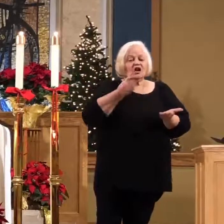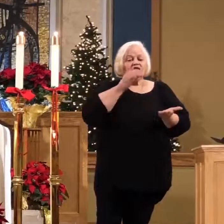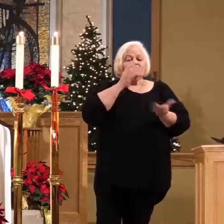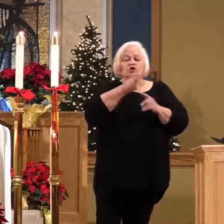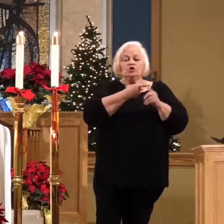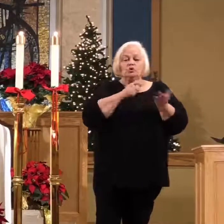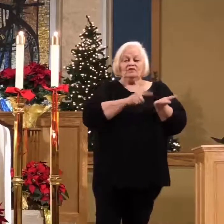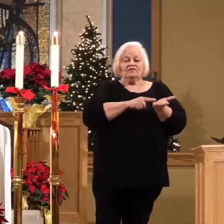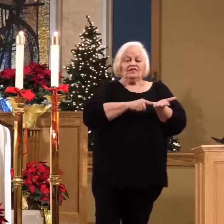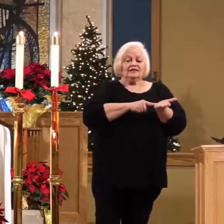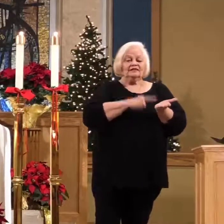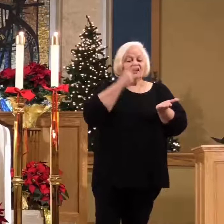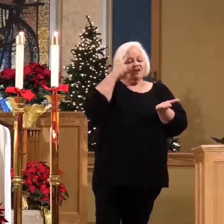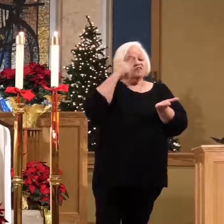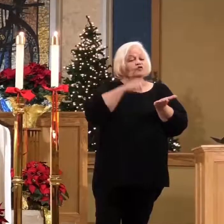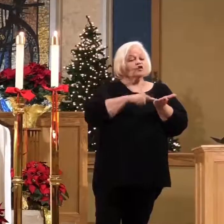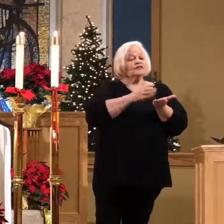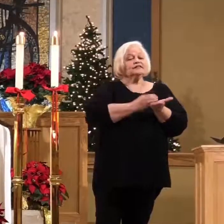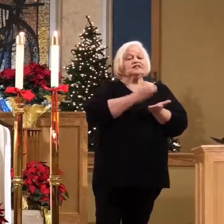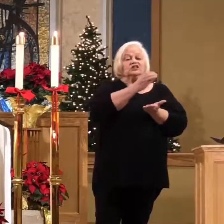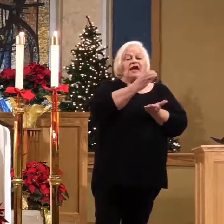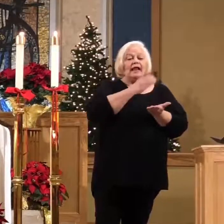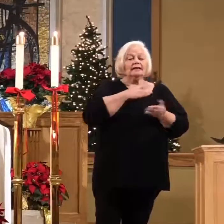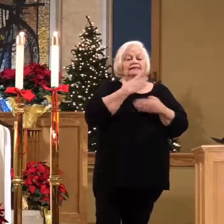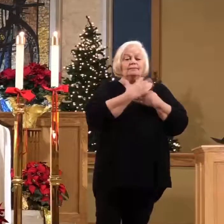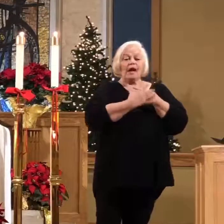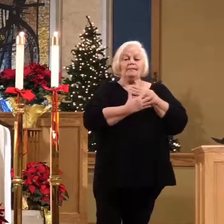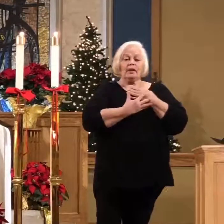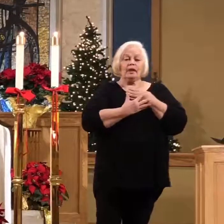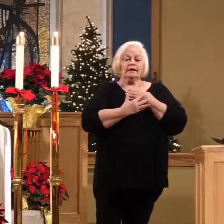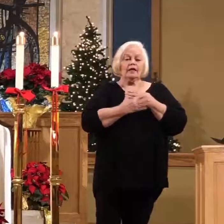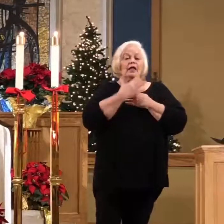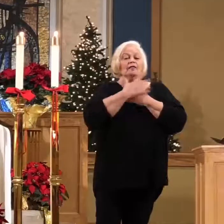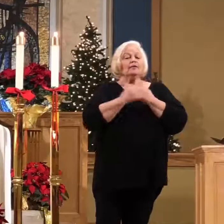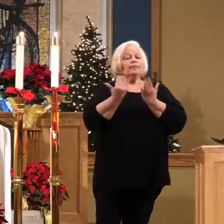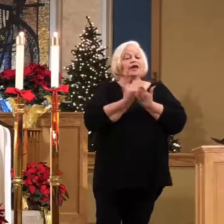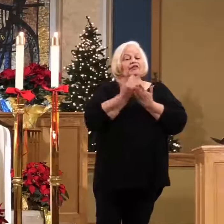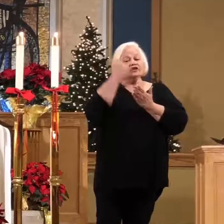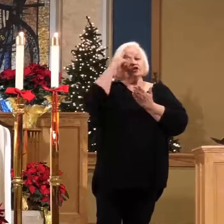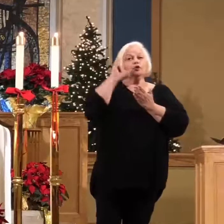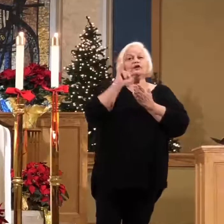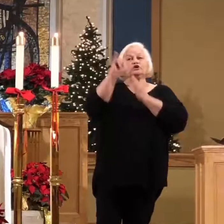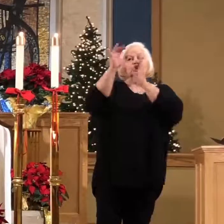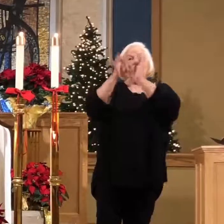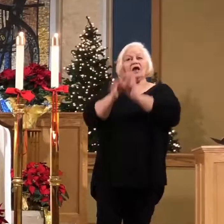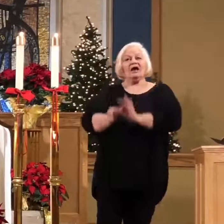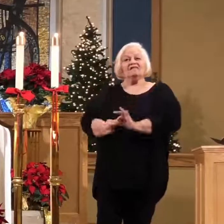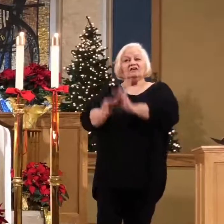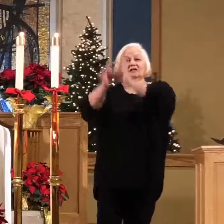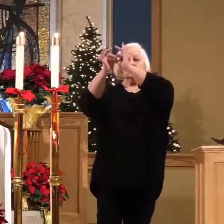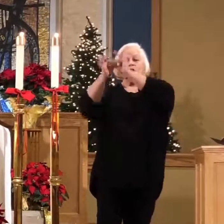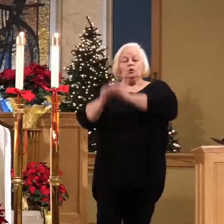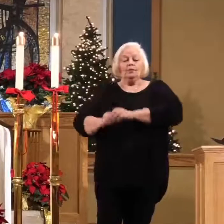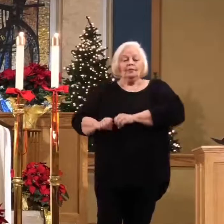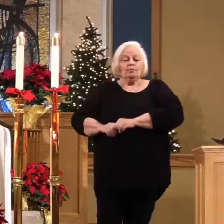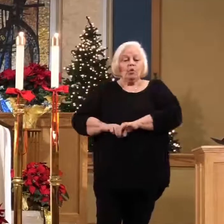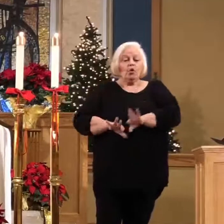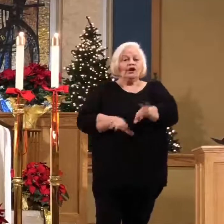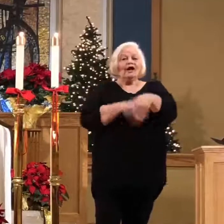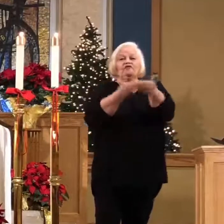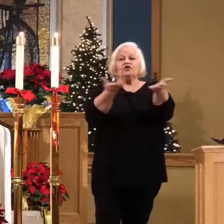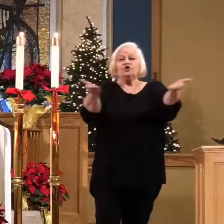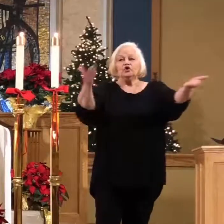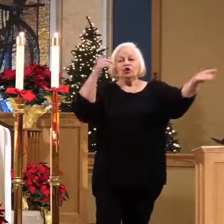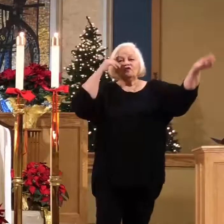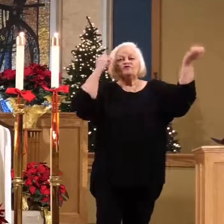from it, for this is the chalice of my blood, the blood of the new and eternal covenant, which will be poured out for